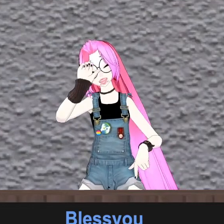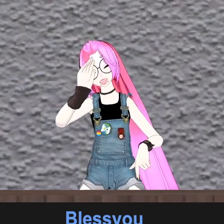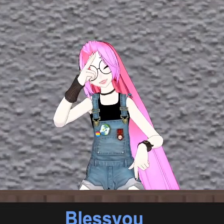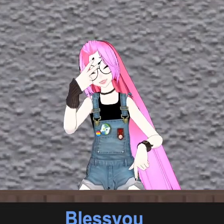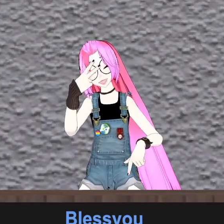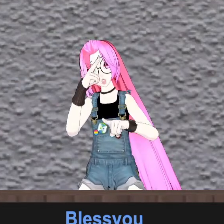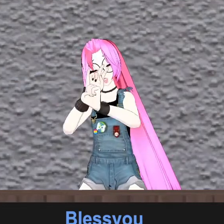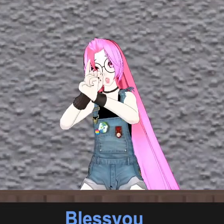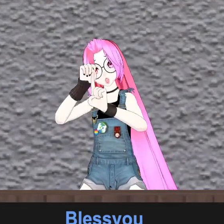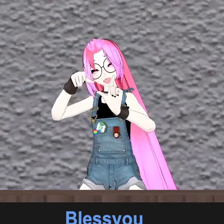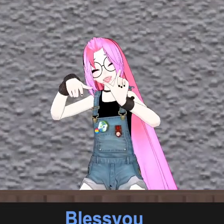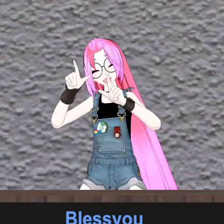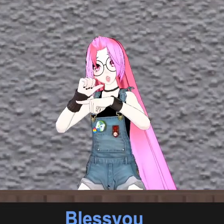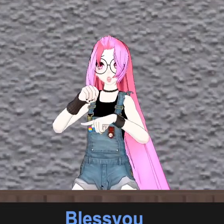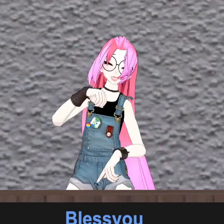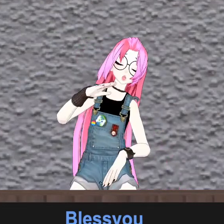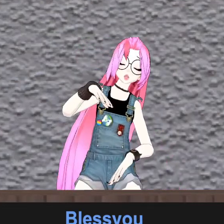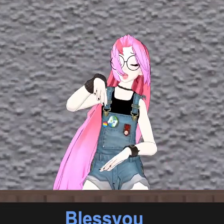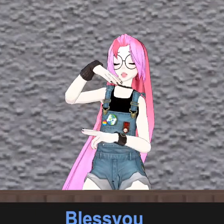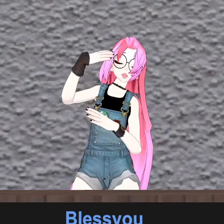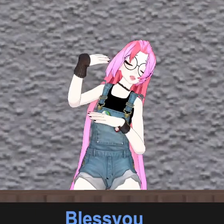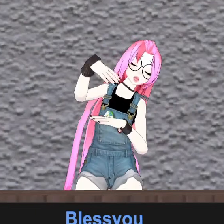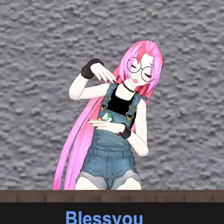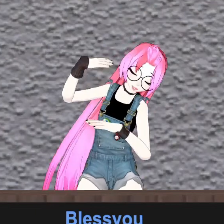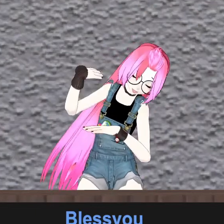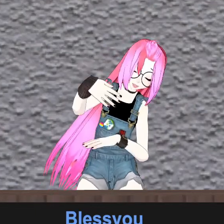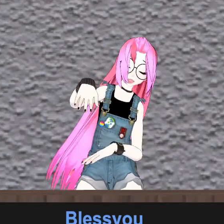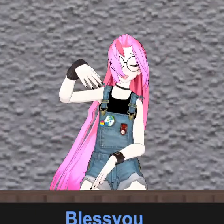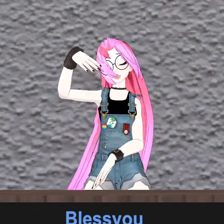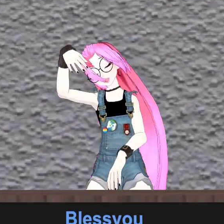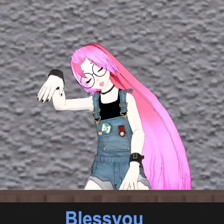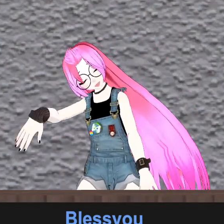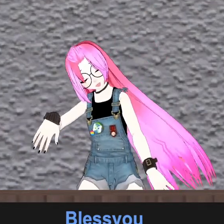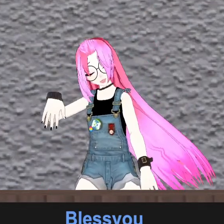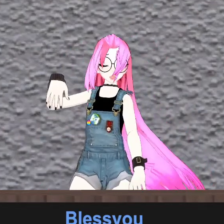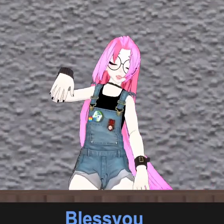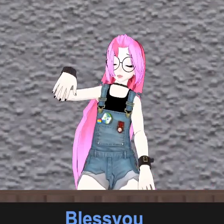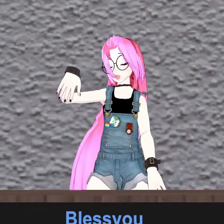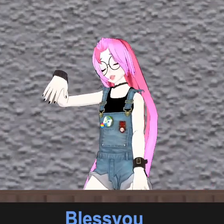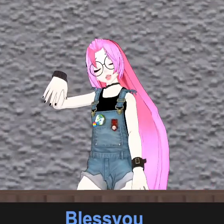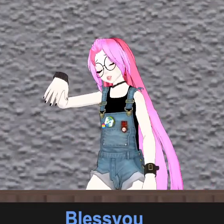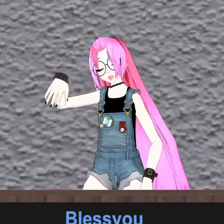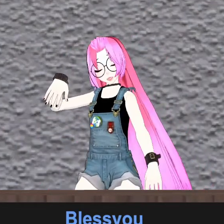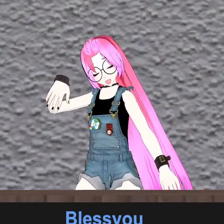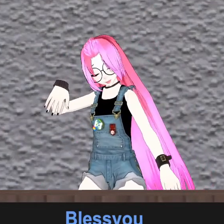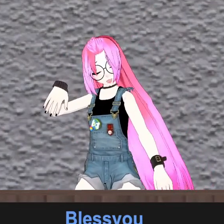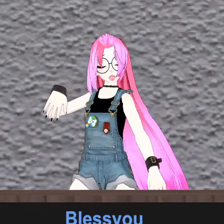machine. It's super long. Oh my god, this is gonna be broke. My wrist is gonna be broken by the end of this. Oh god.